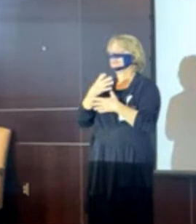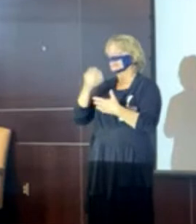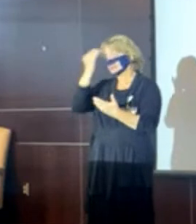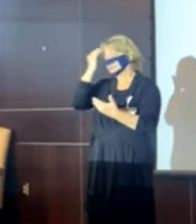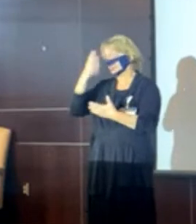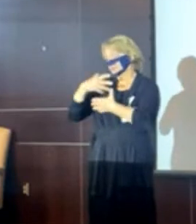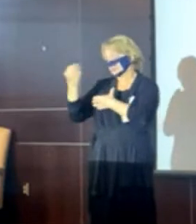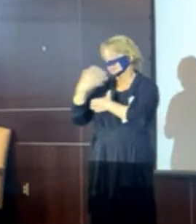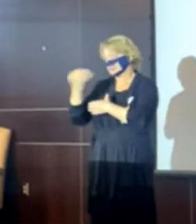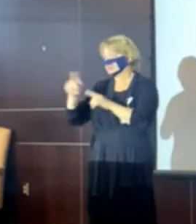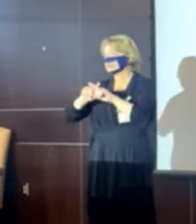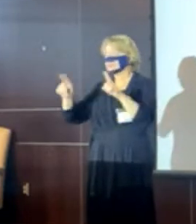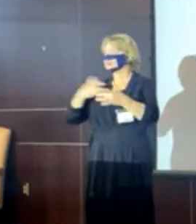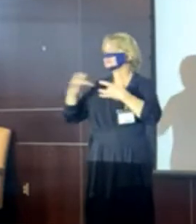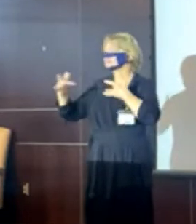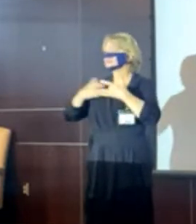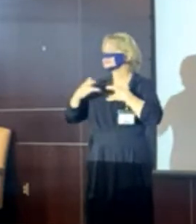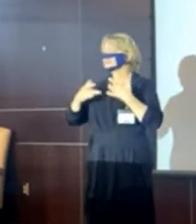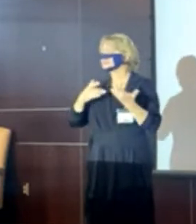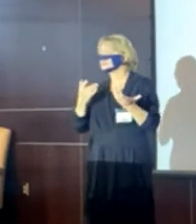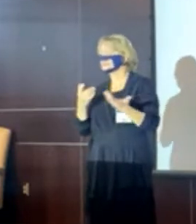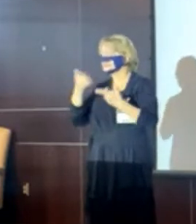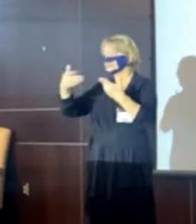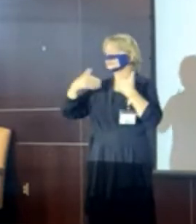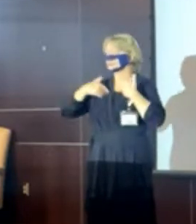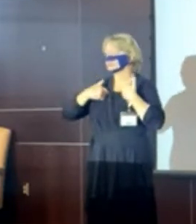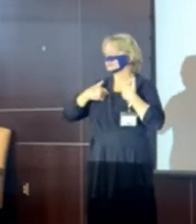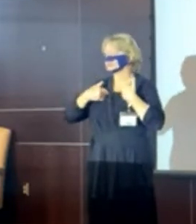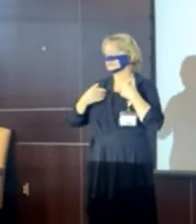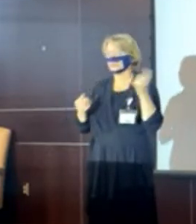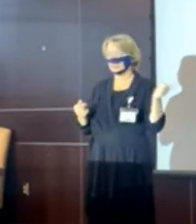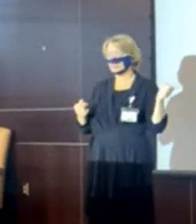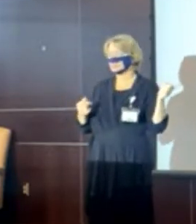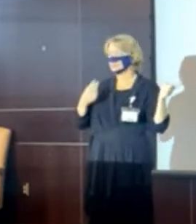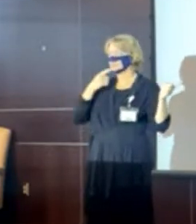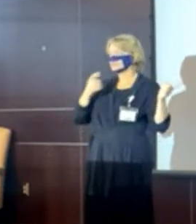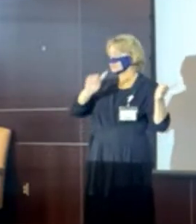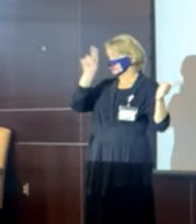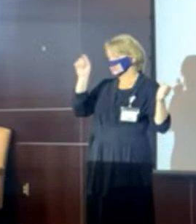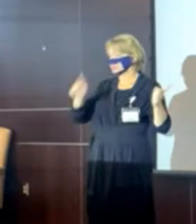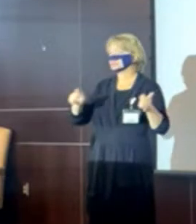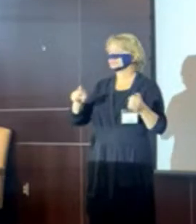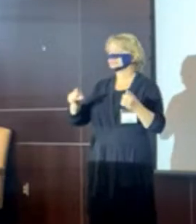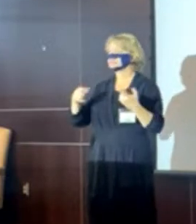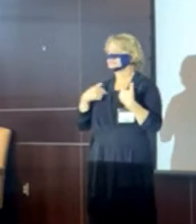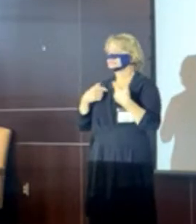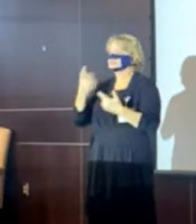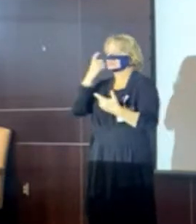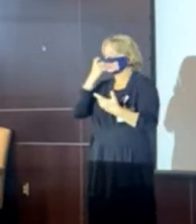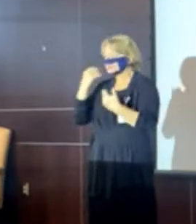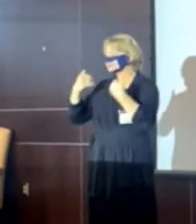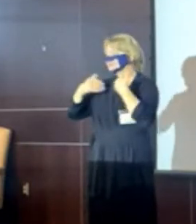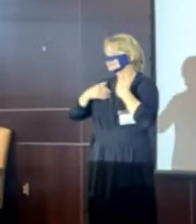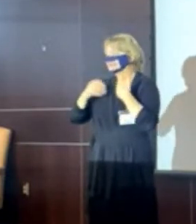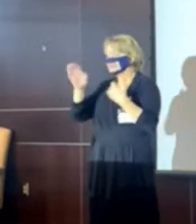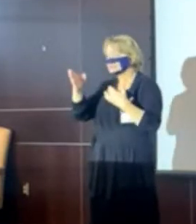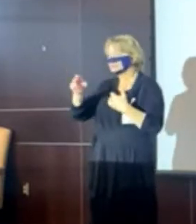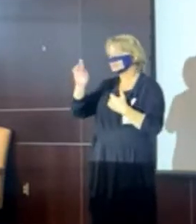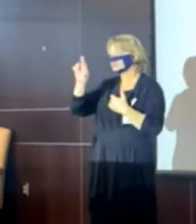you all looking at there? The question was around events, especially we had Rhythm and Roots last weekend, and then we